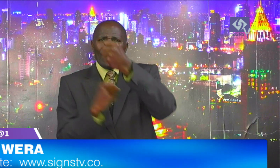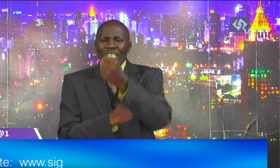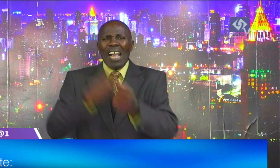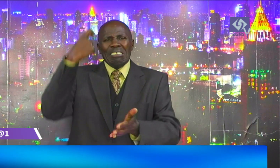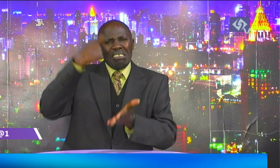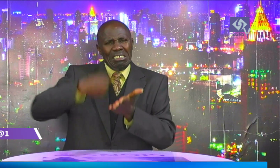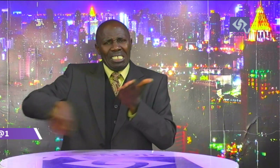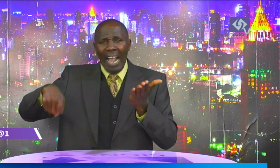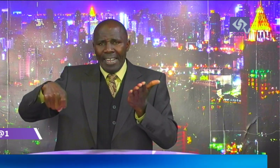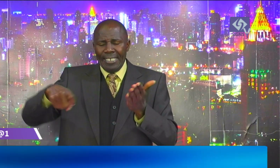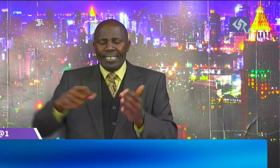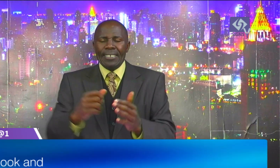to boost the capitation.